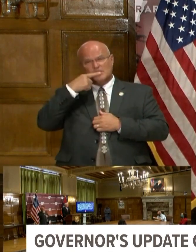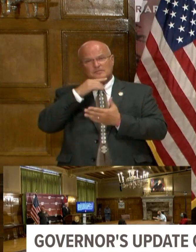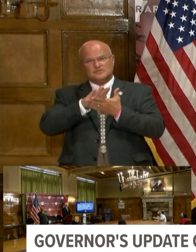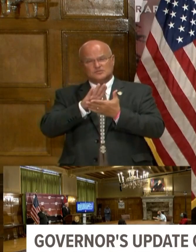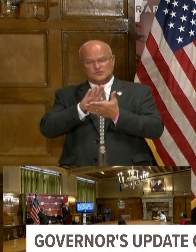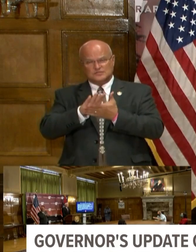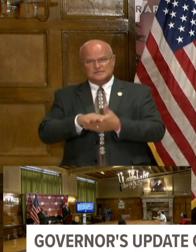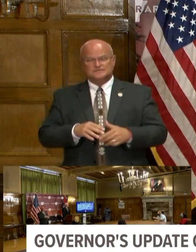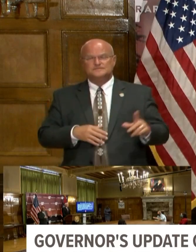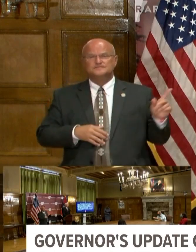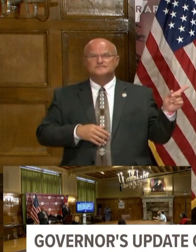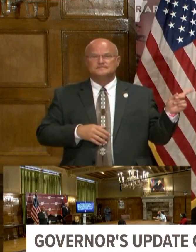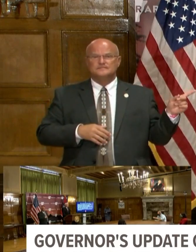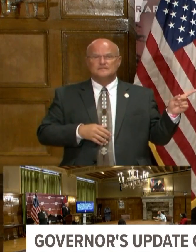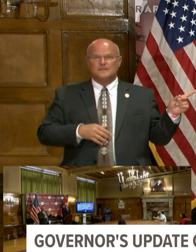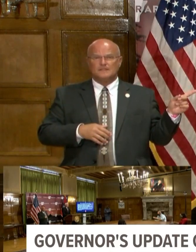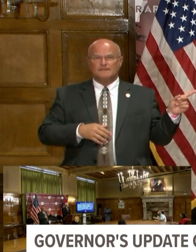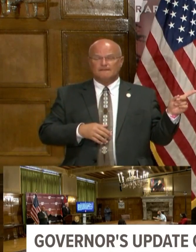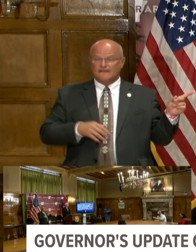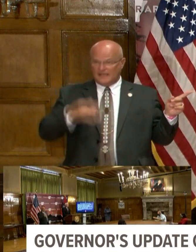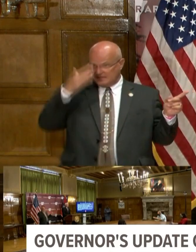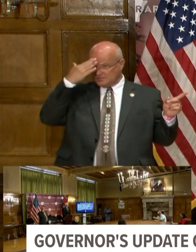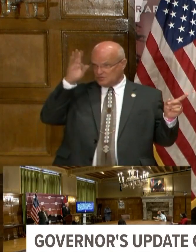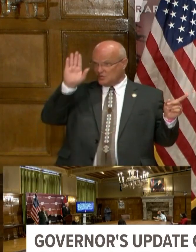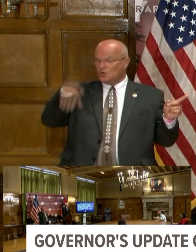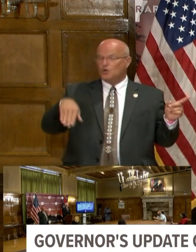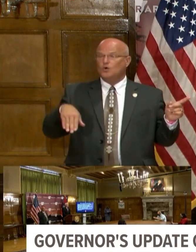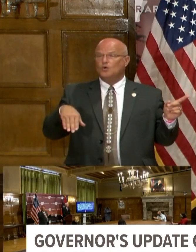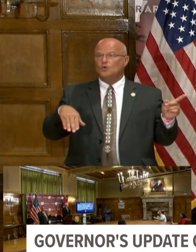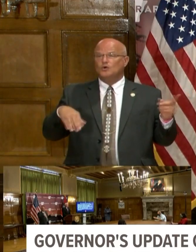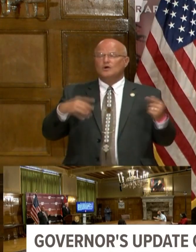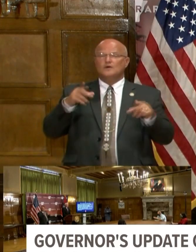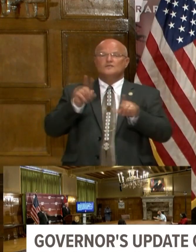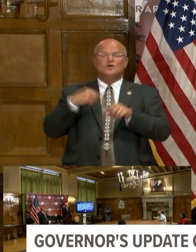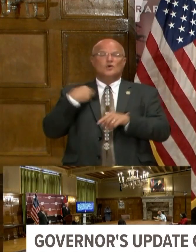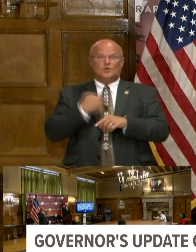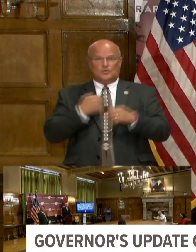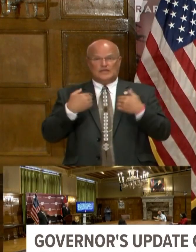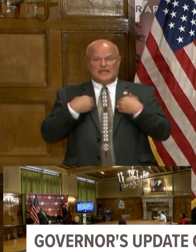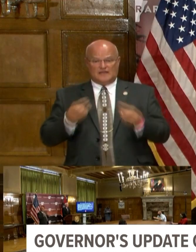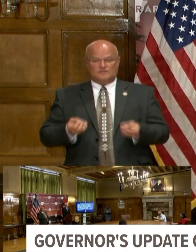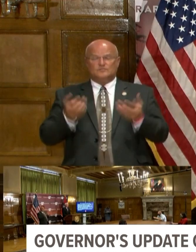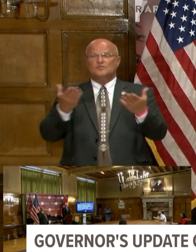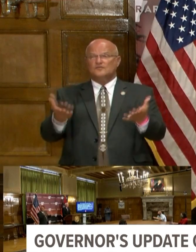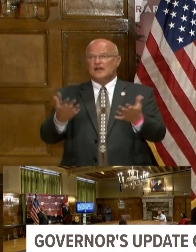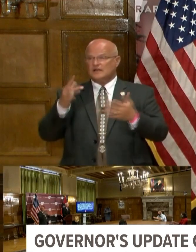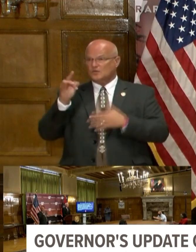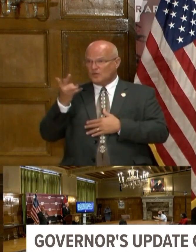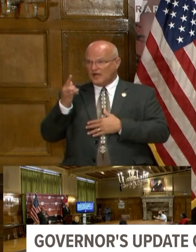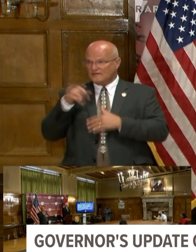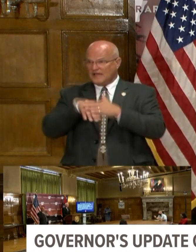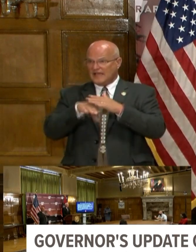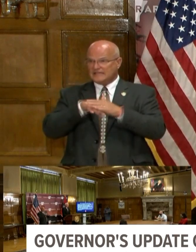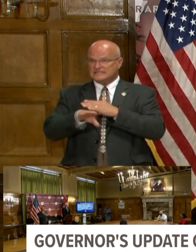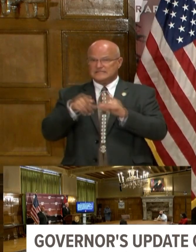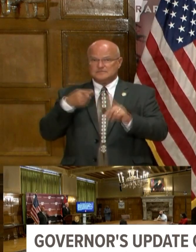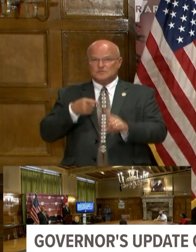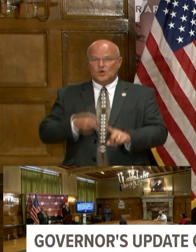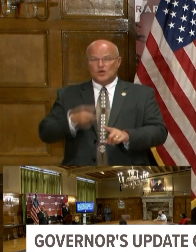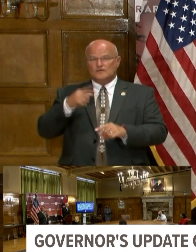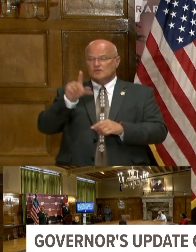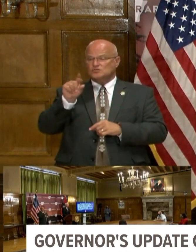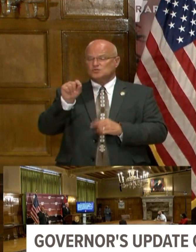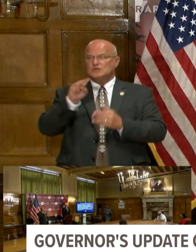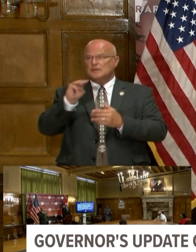schools? Well, as you may or may not know, of course, we have provided Wi-Fi access points, put